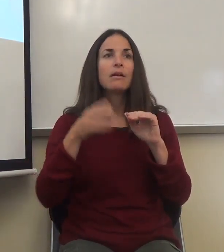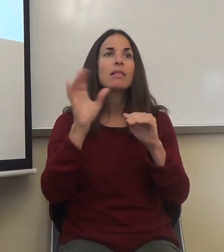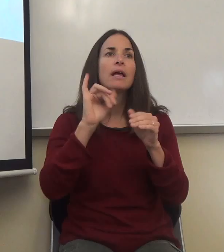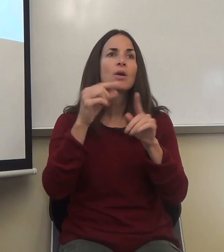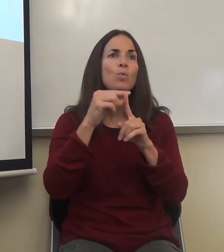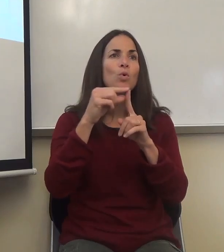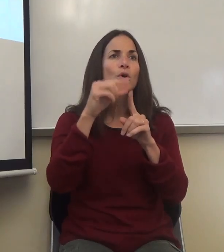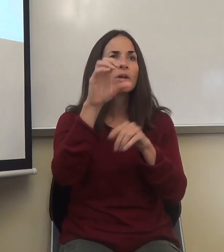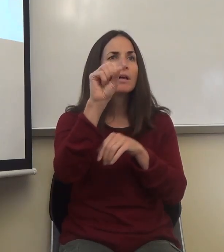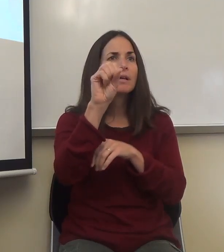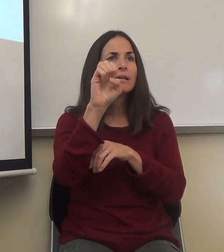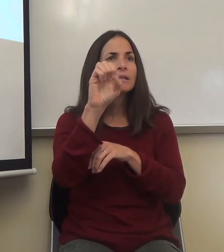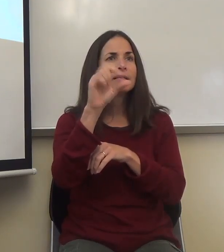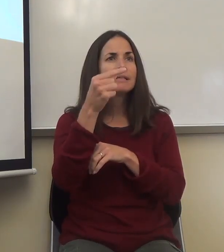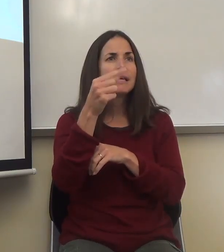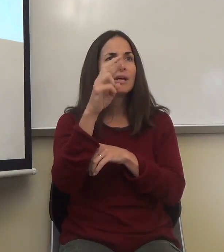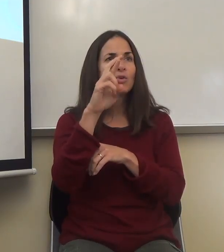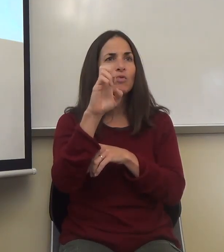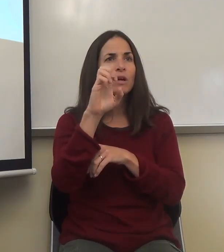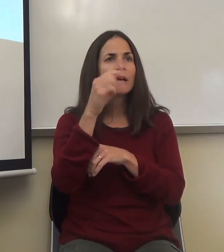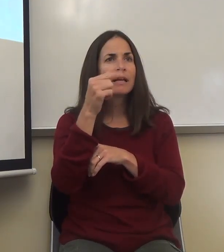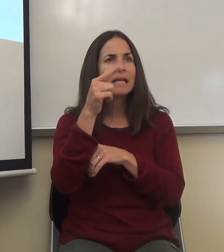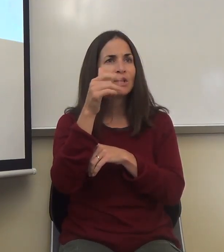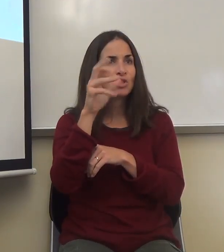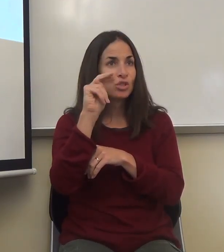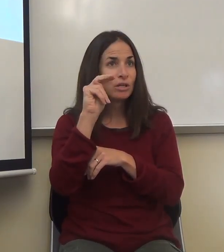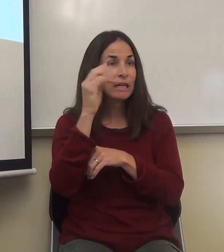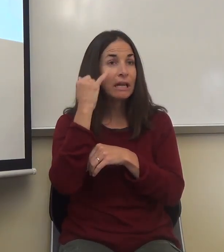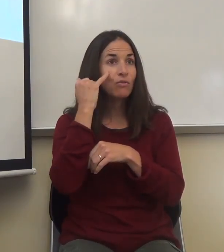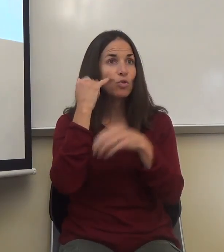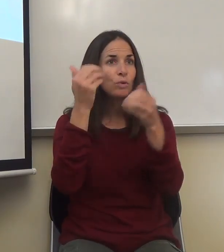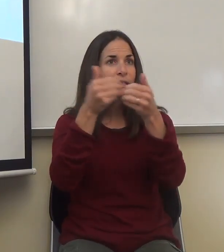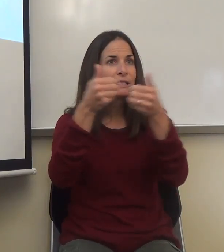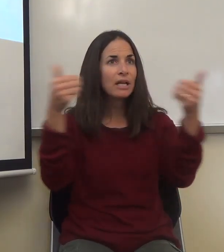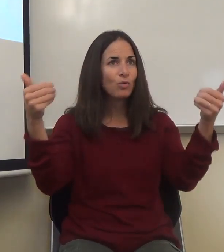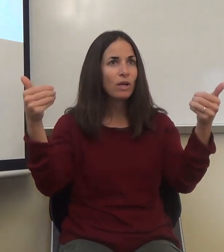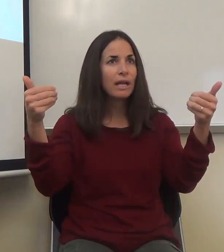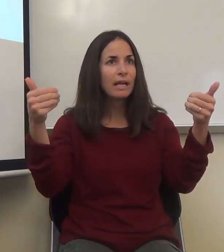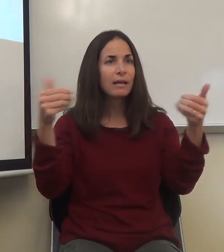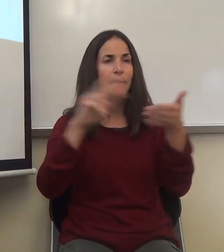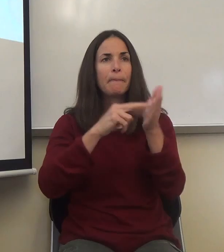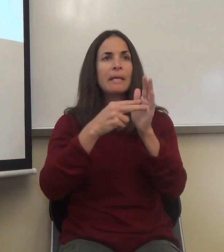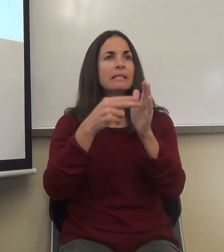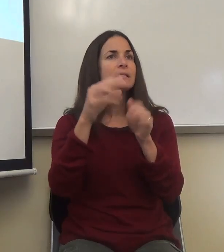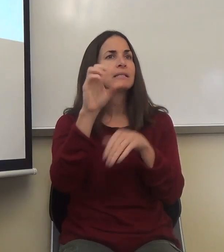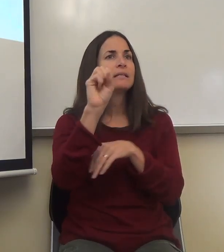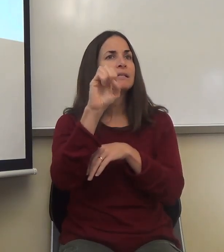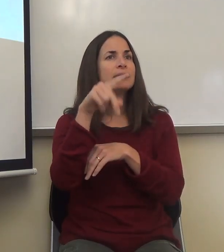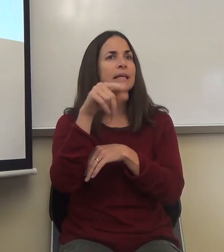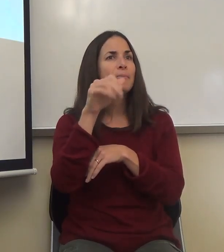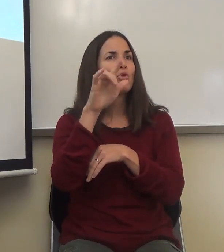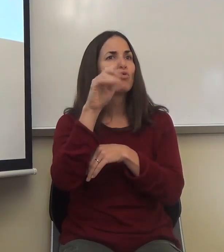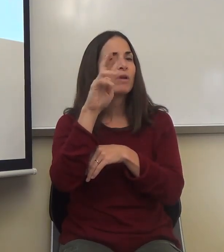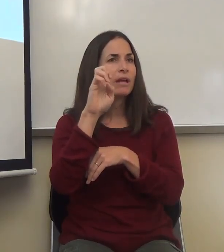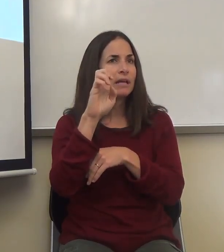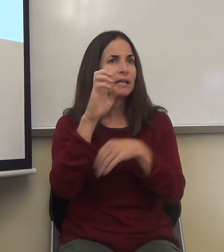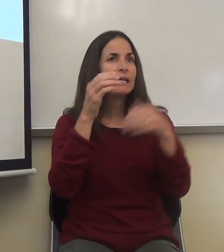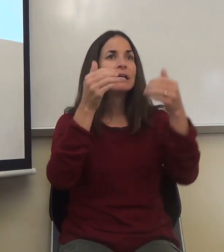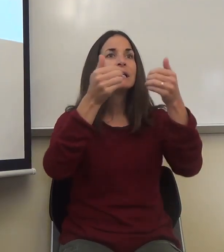here. Abolish. What does that mean? What do you do when you abolish something? You end,